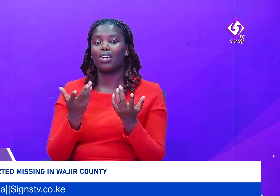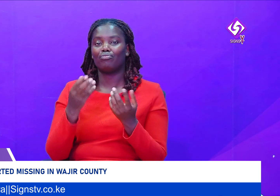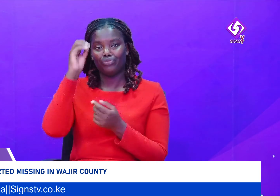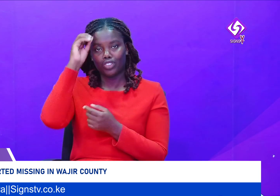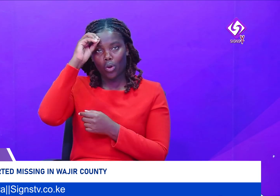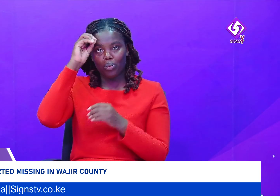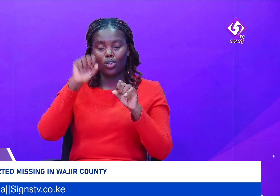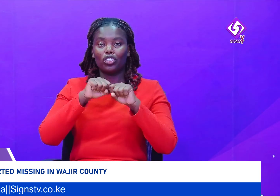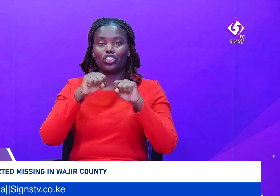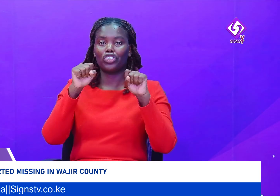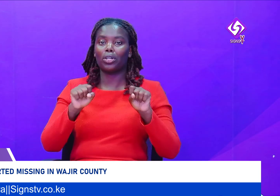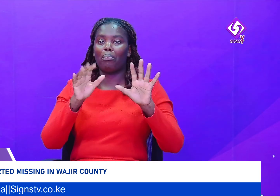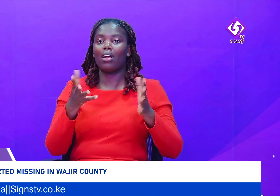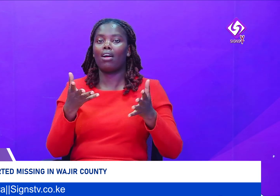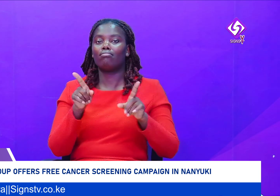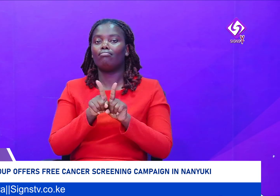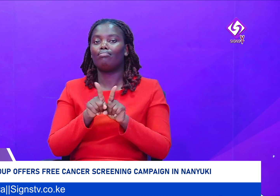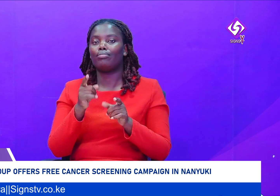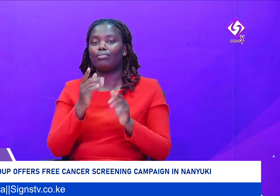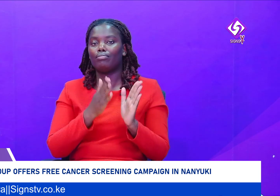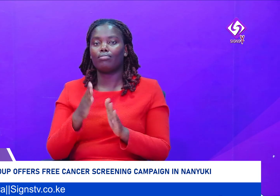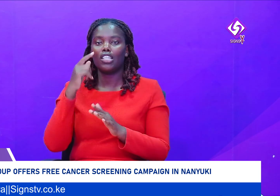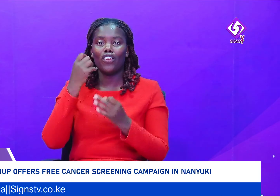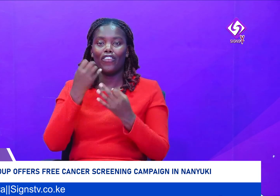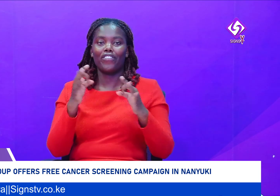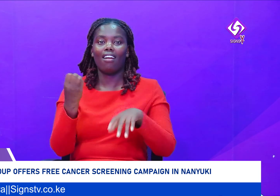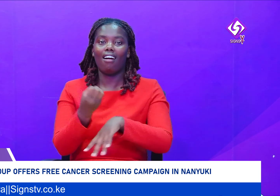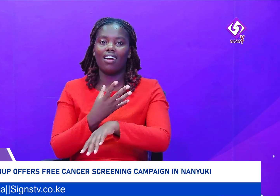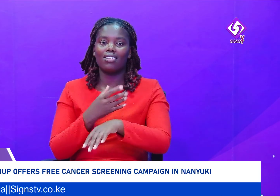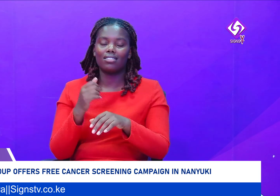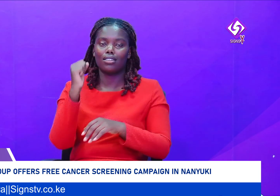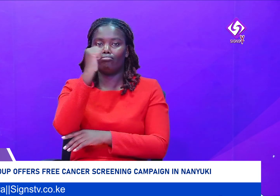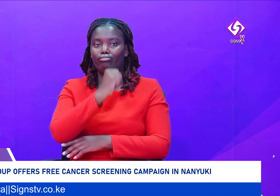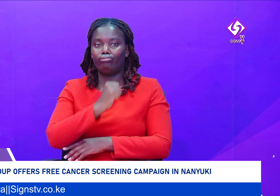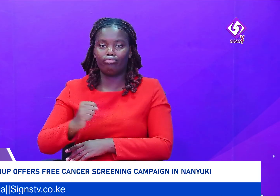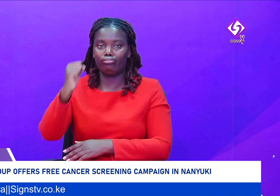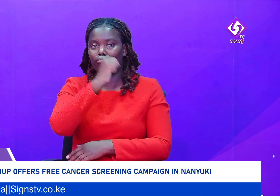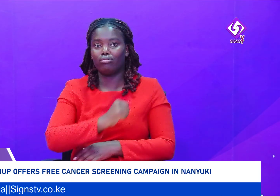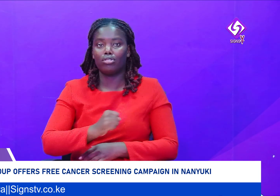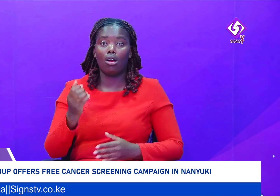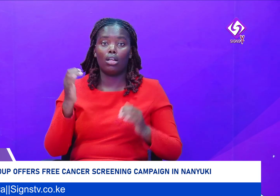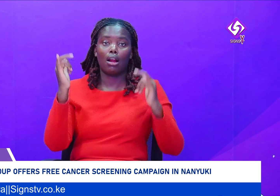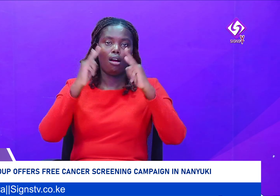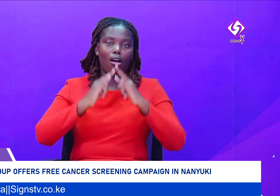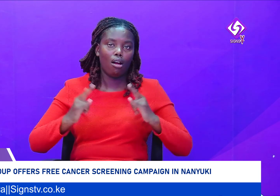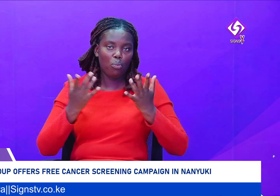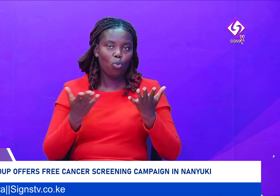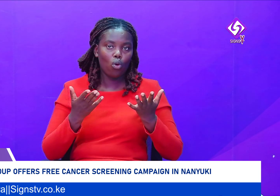And the Laikipia youth group, Opinion Shapers, has organized a free cancer screening camp at the Majango